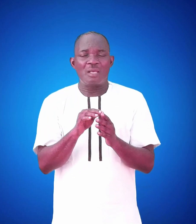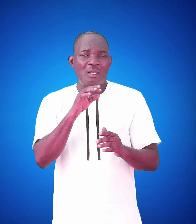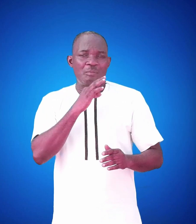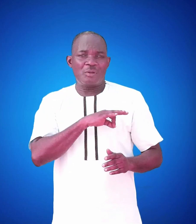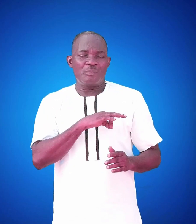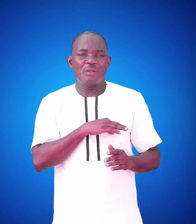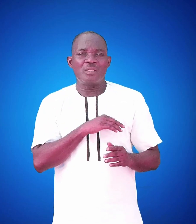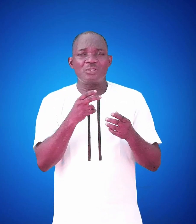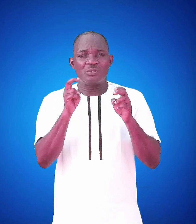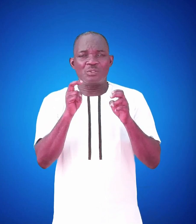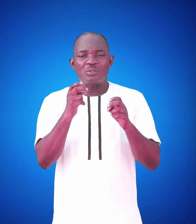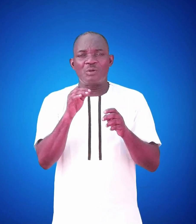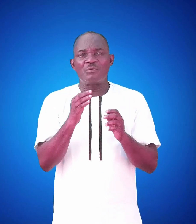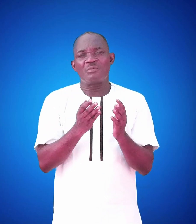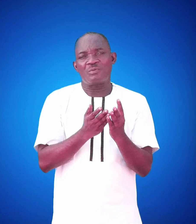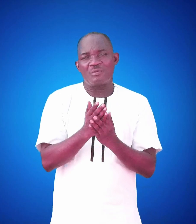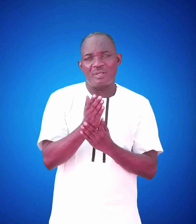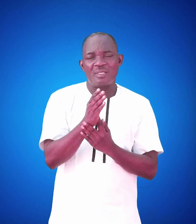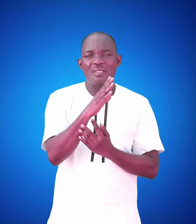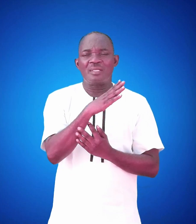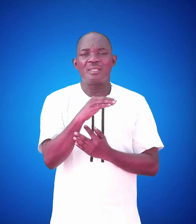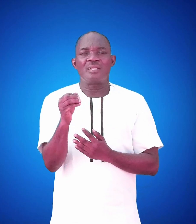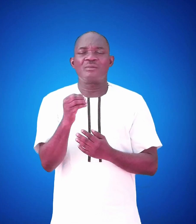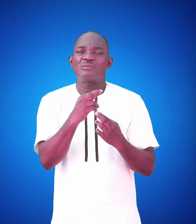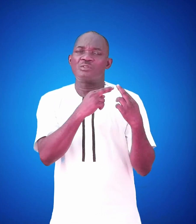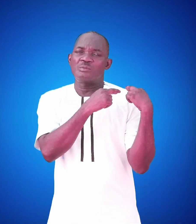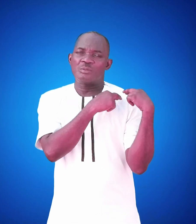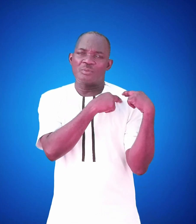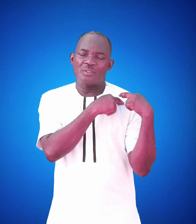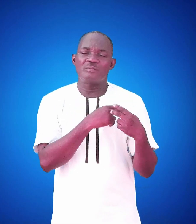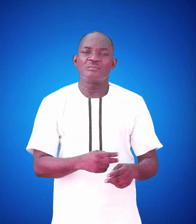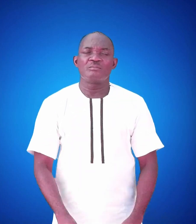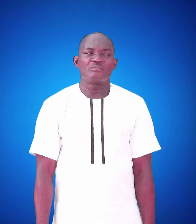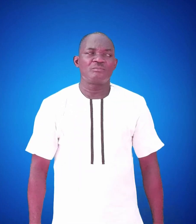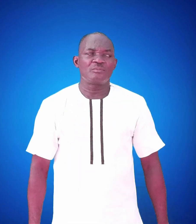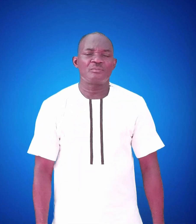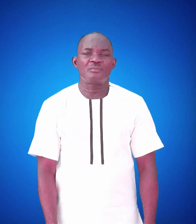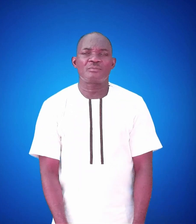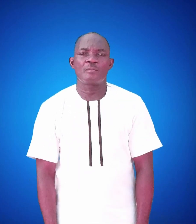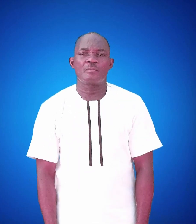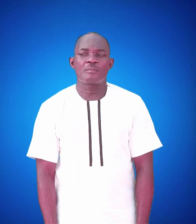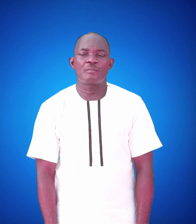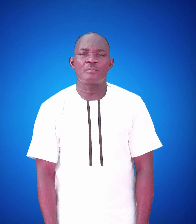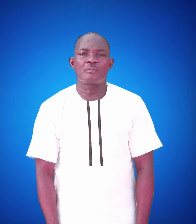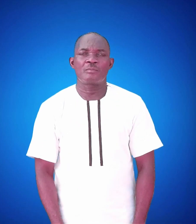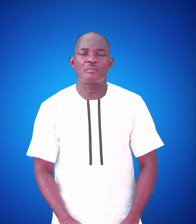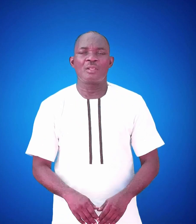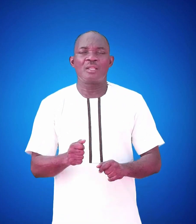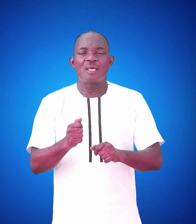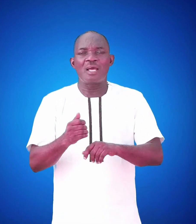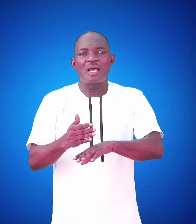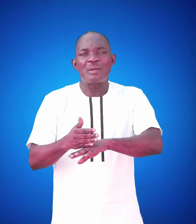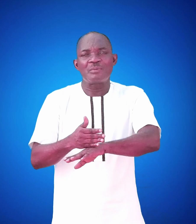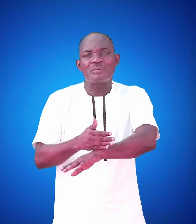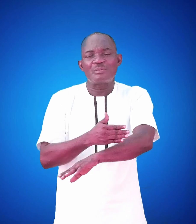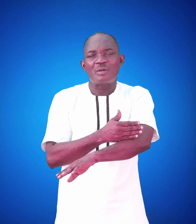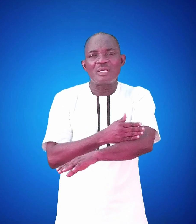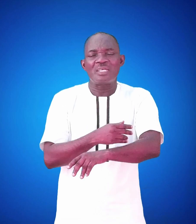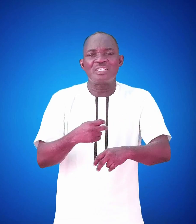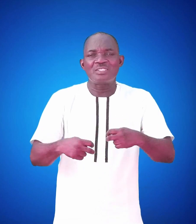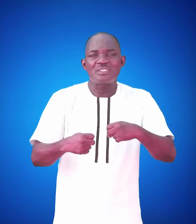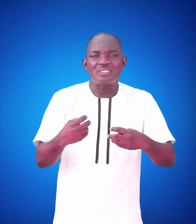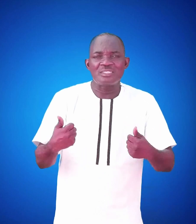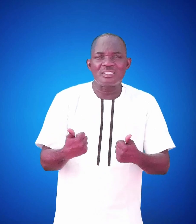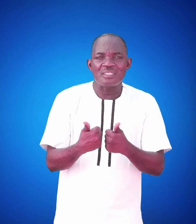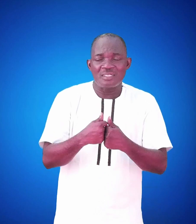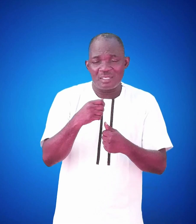Beneficiary Charter of Rights and Responsibilities. Enhancing linkages